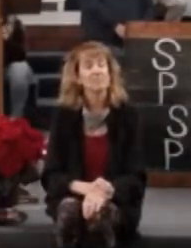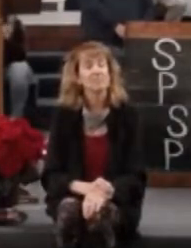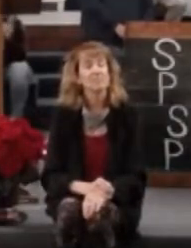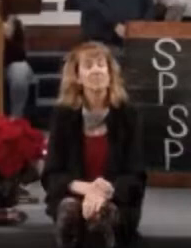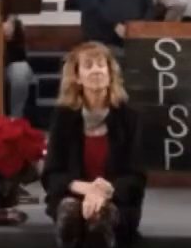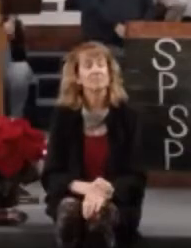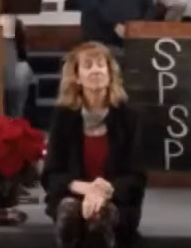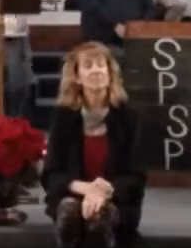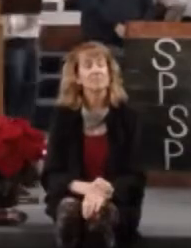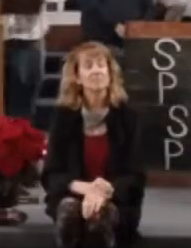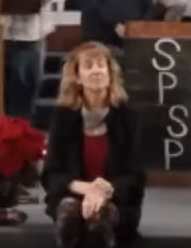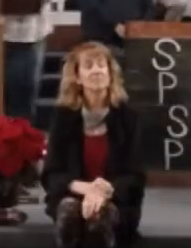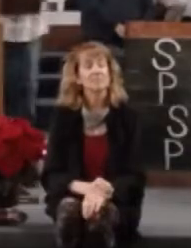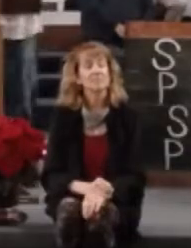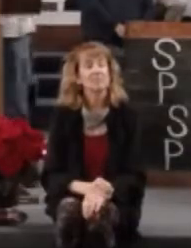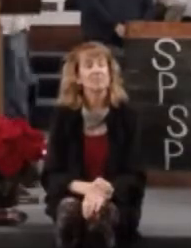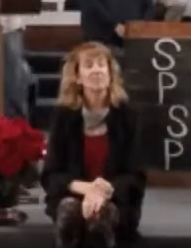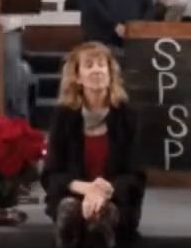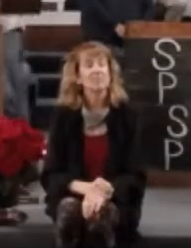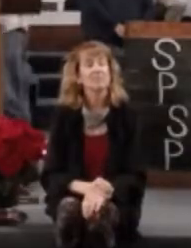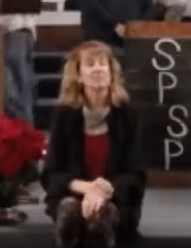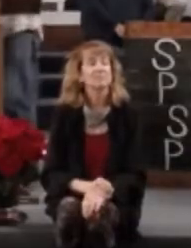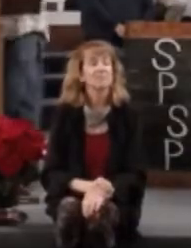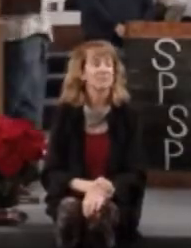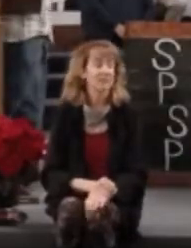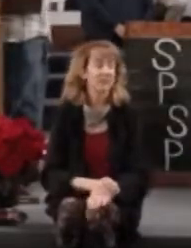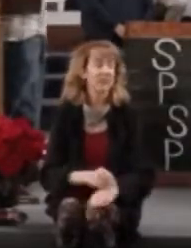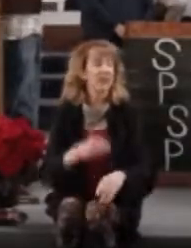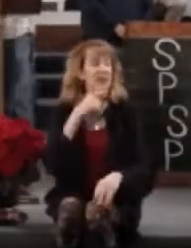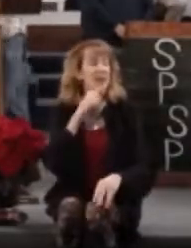I like that part in his message where he said that the mobile clinics